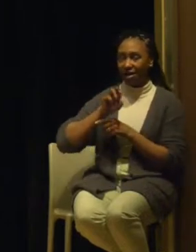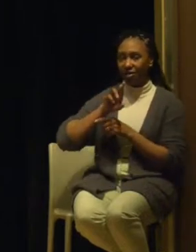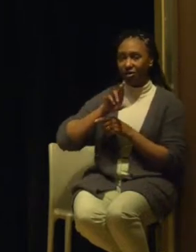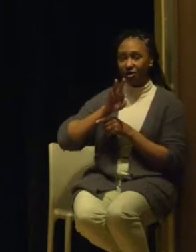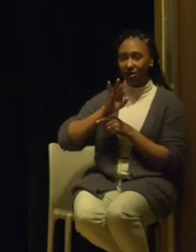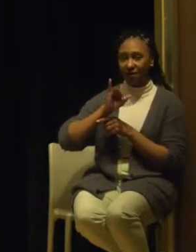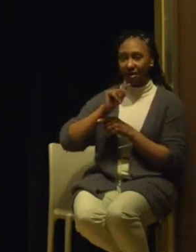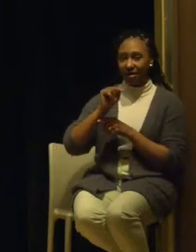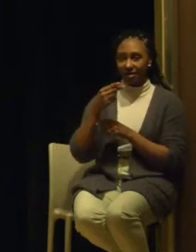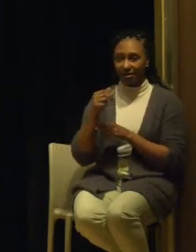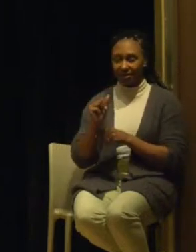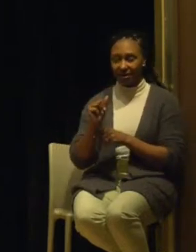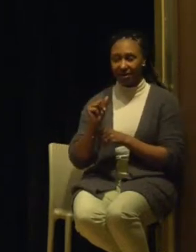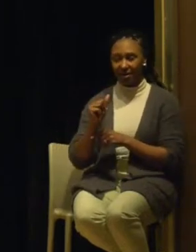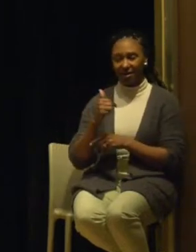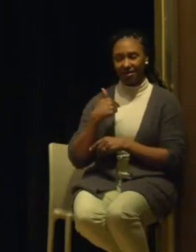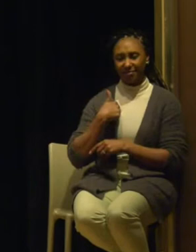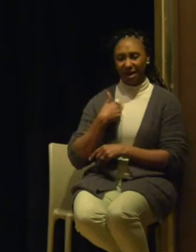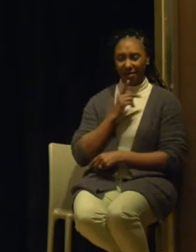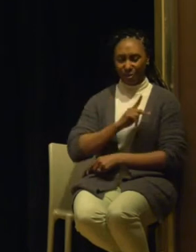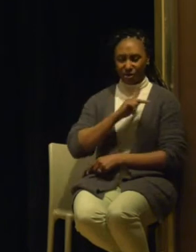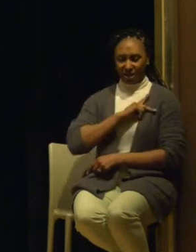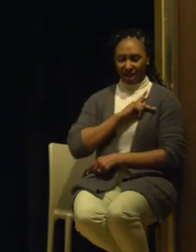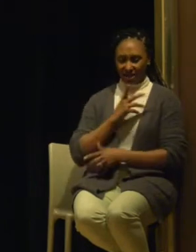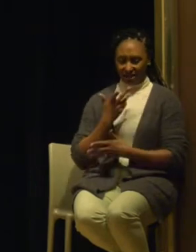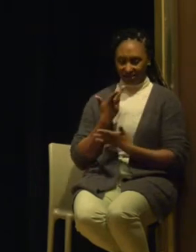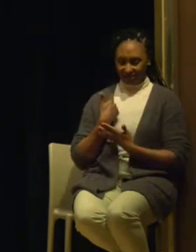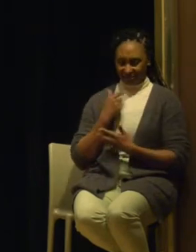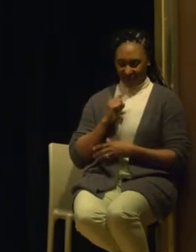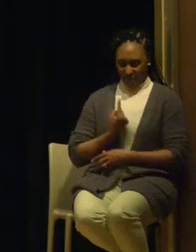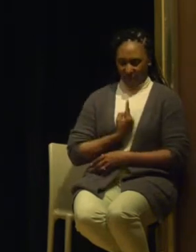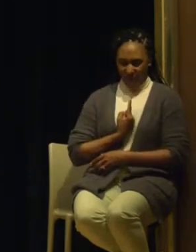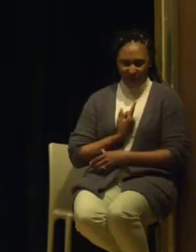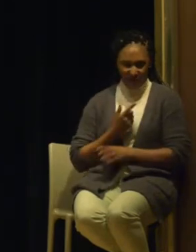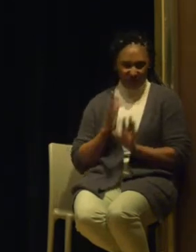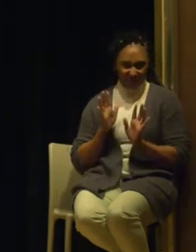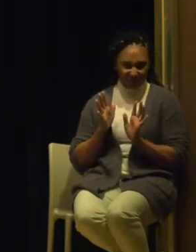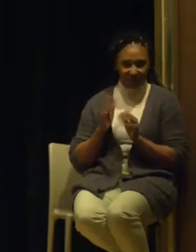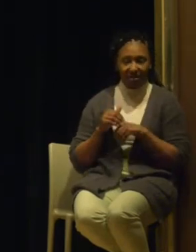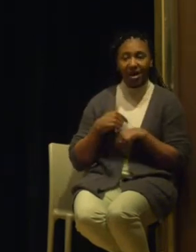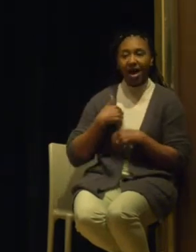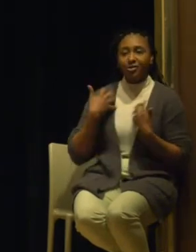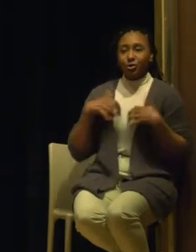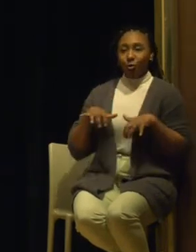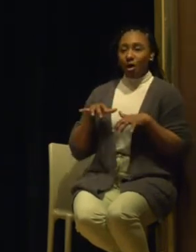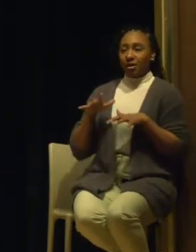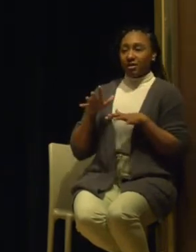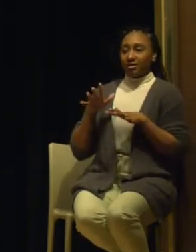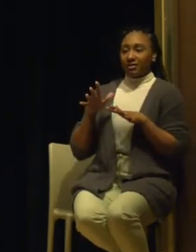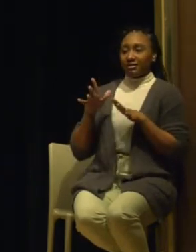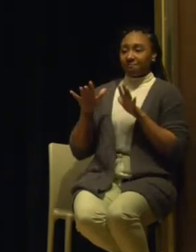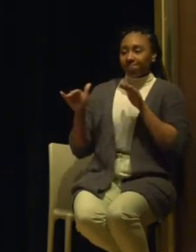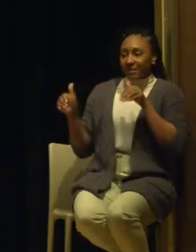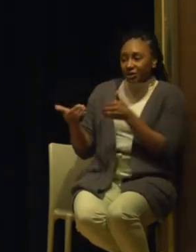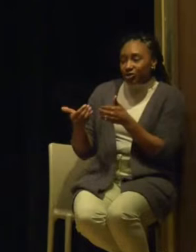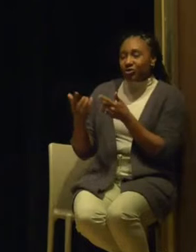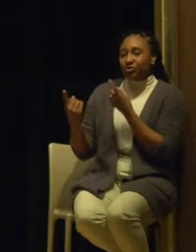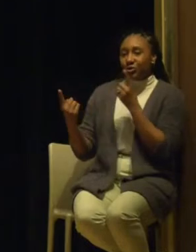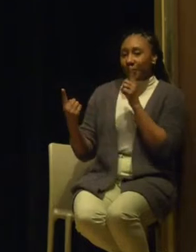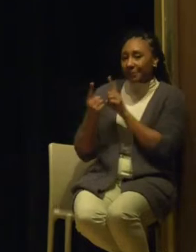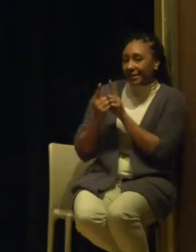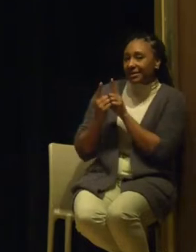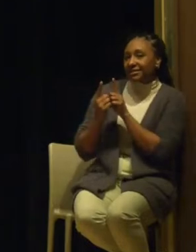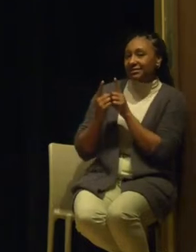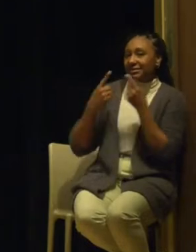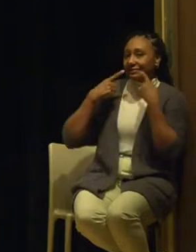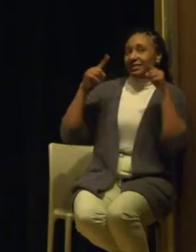Because I'm kind of an introvert and, you know, I really don't like meeting celebrities. I had to get over that. How is that even possible? I know.